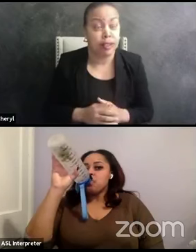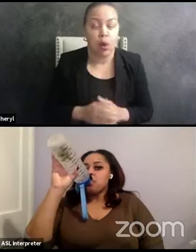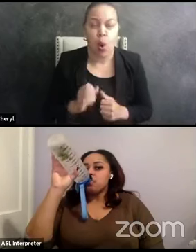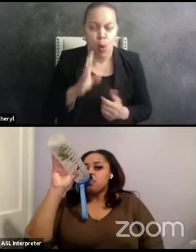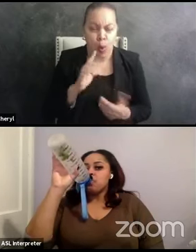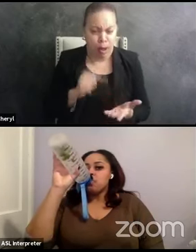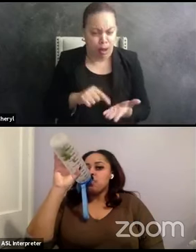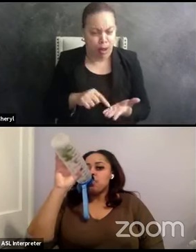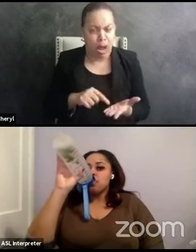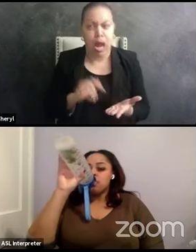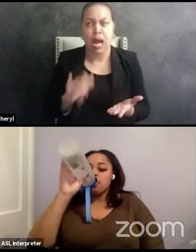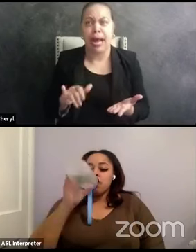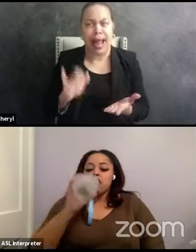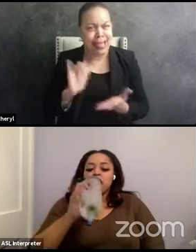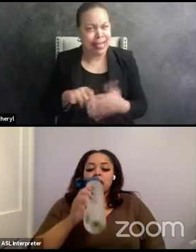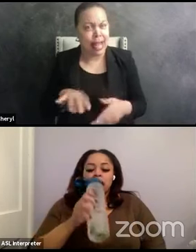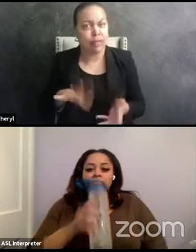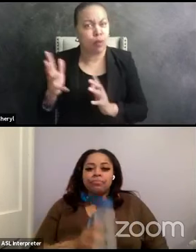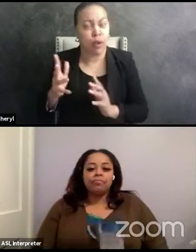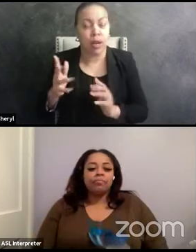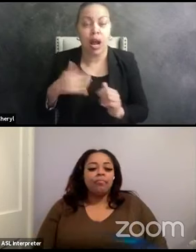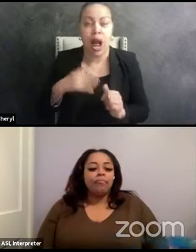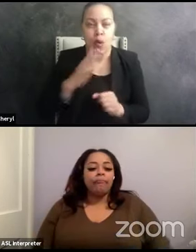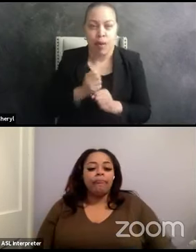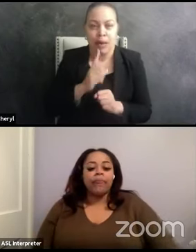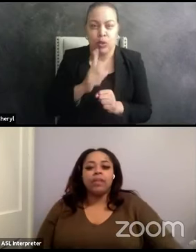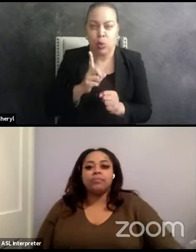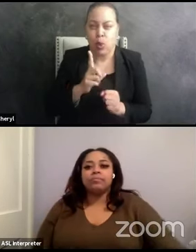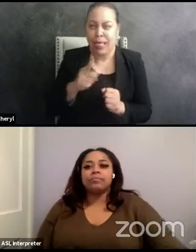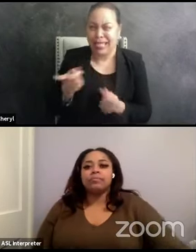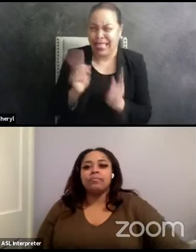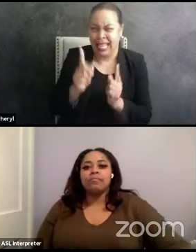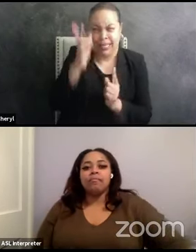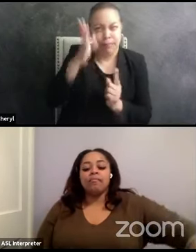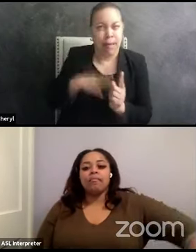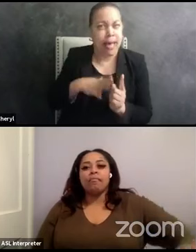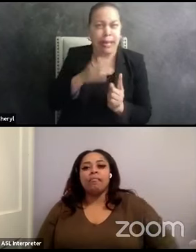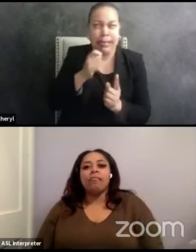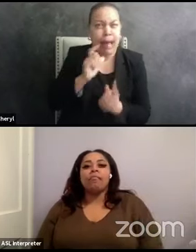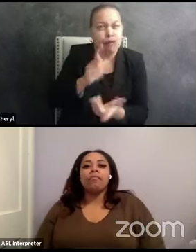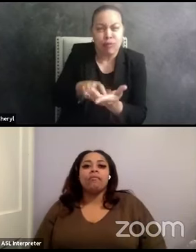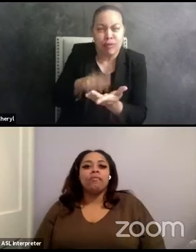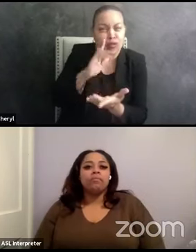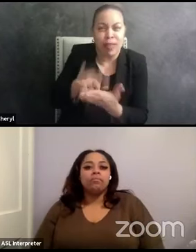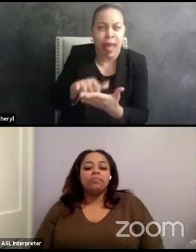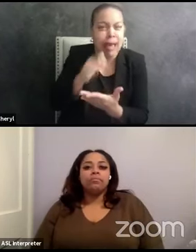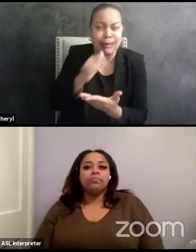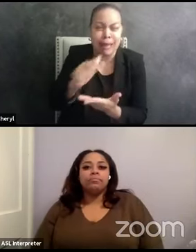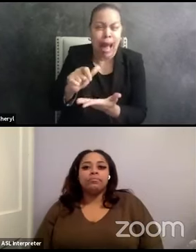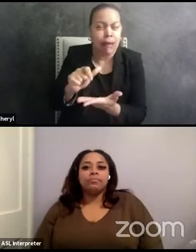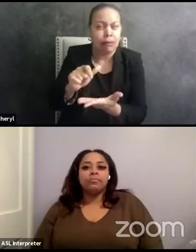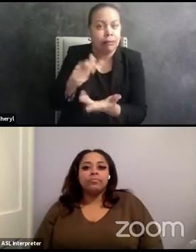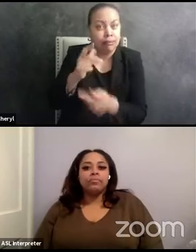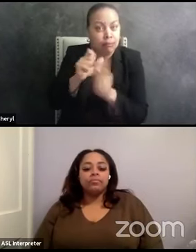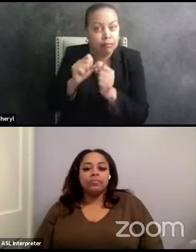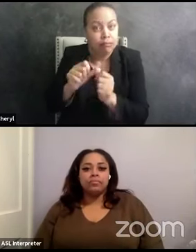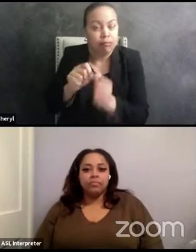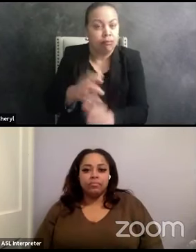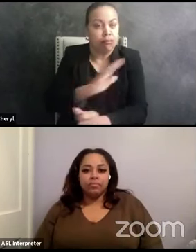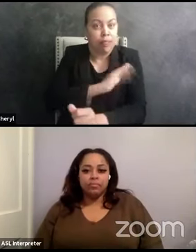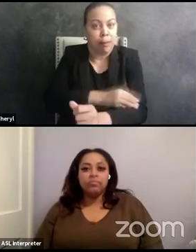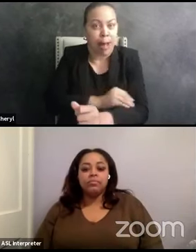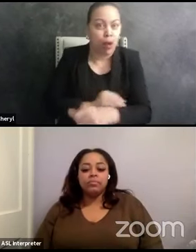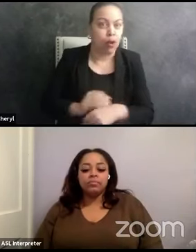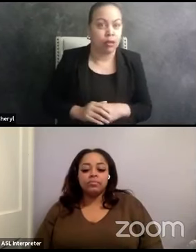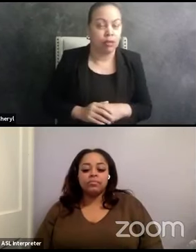broken and I want to make sure that these dudes don't have the same power they have, that we stop rewarding them. And that's really why I write